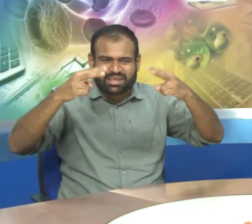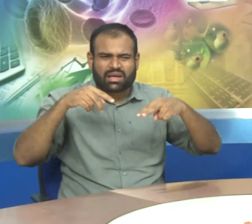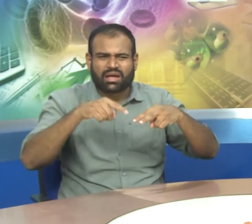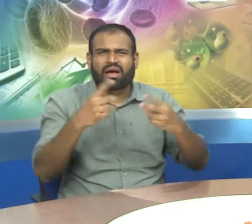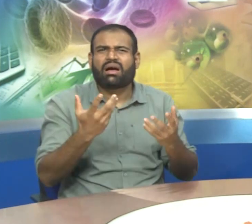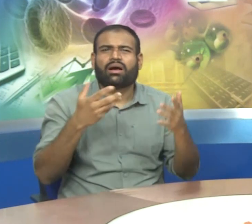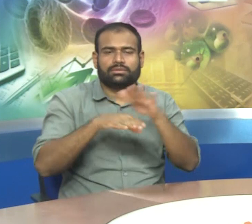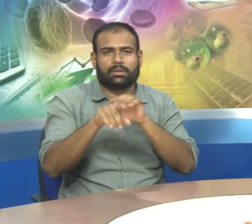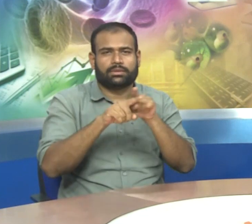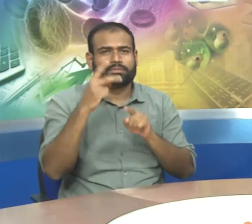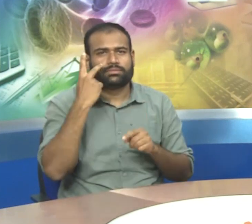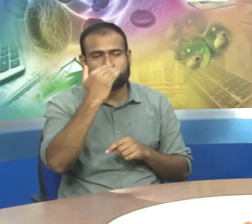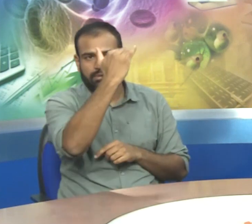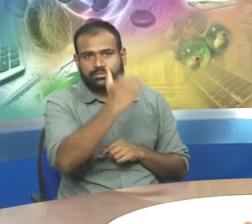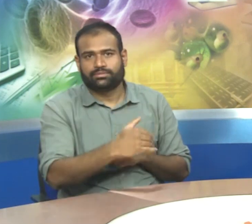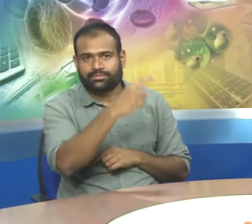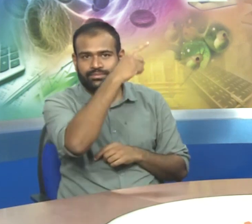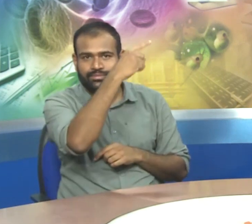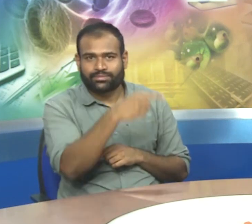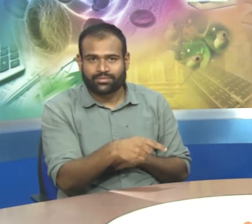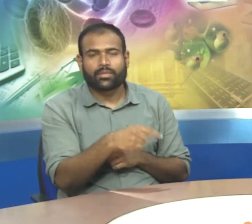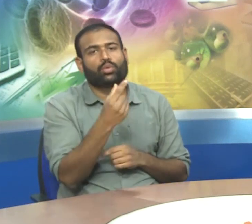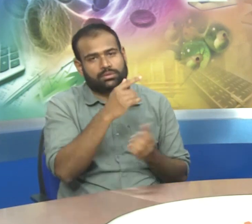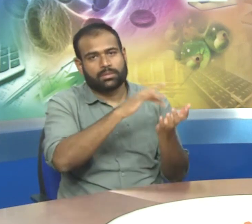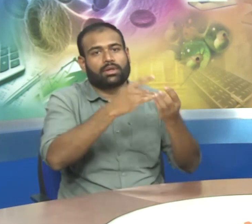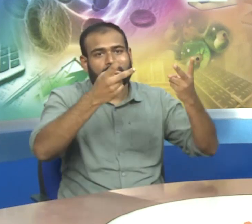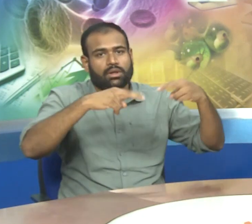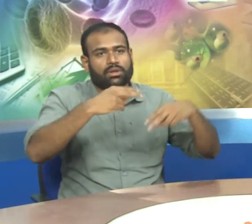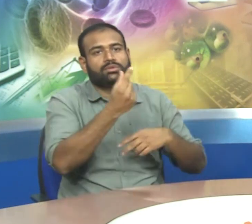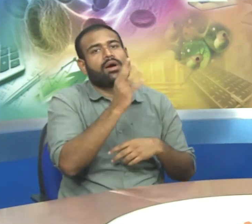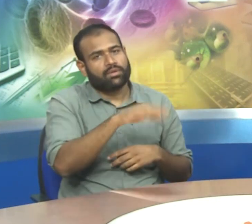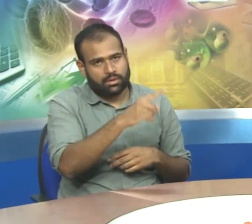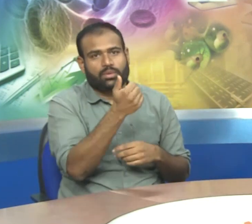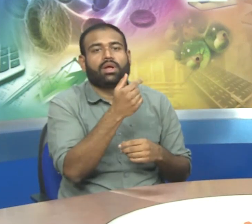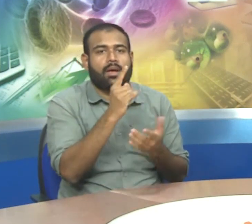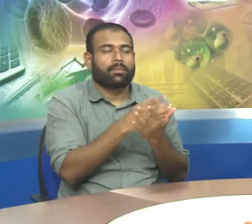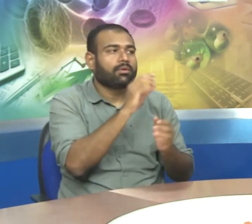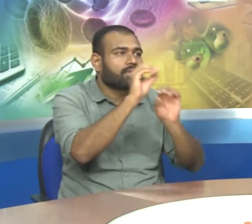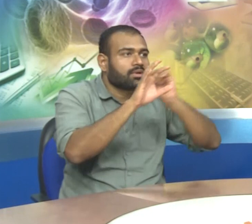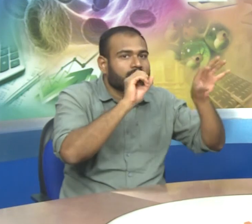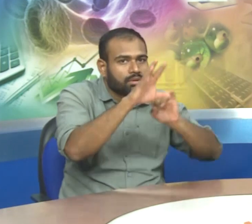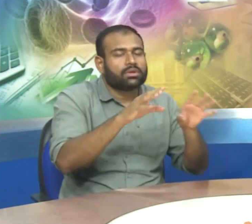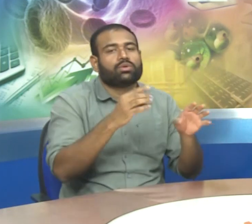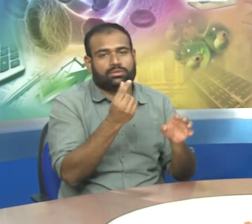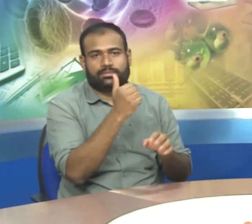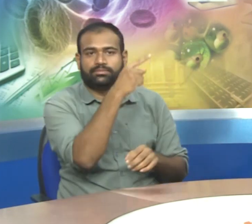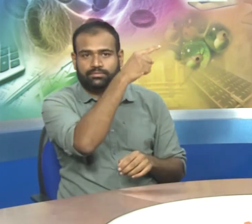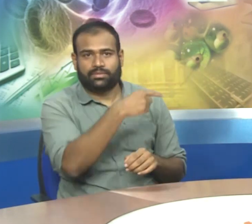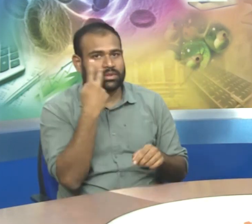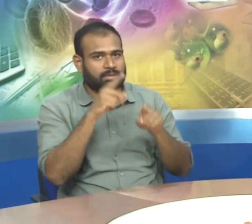Example. These are all examples. You can have a look at all